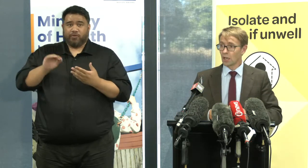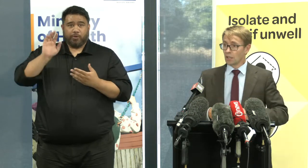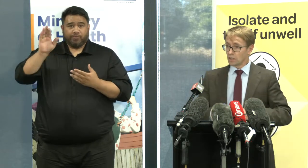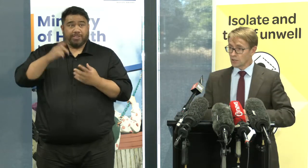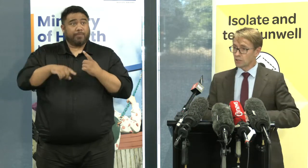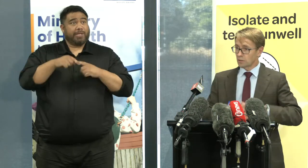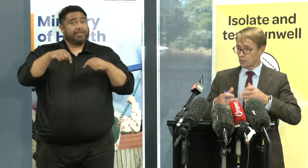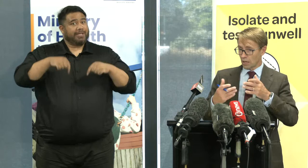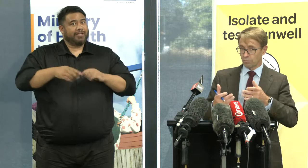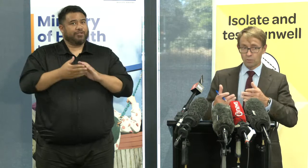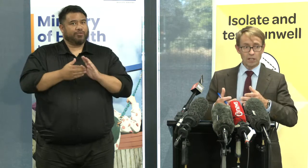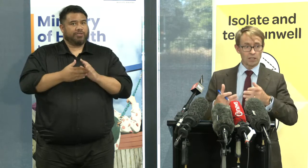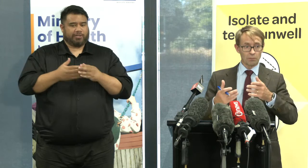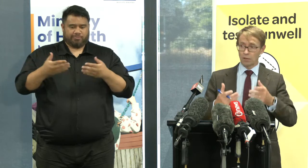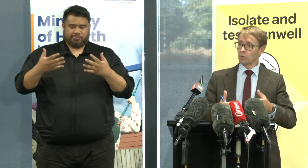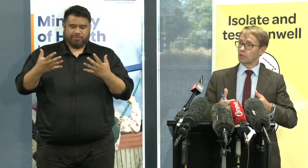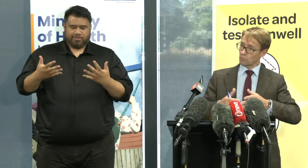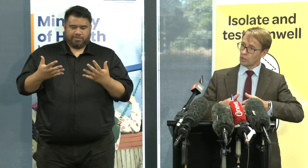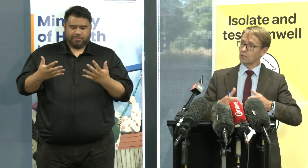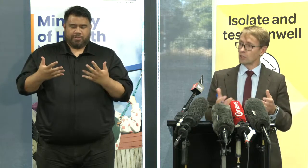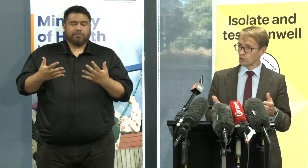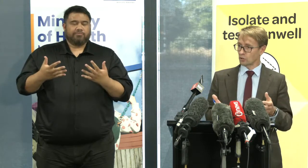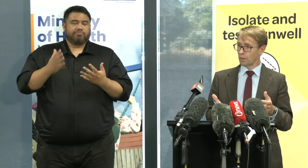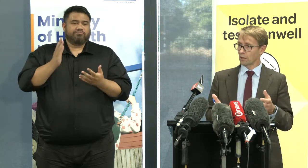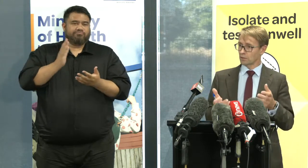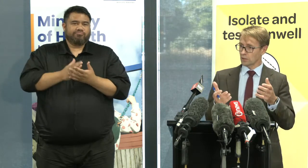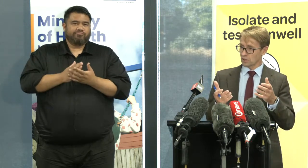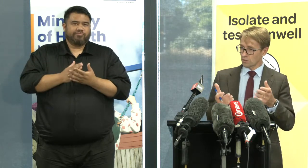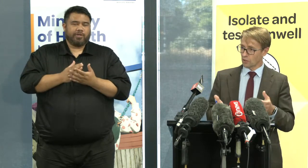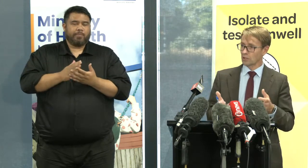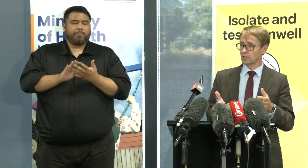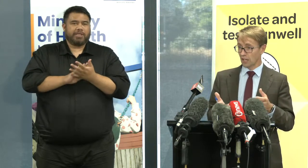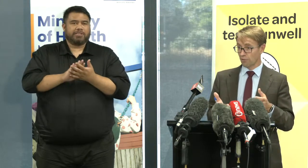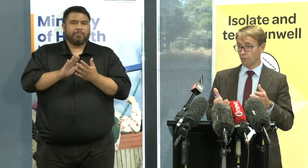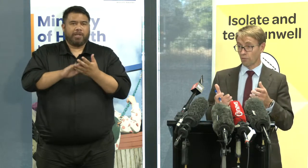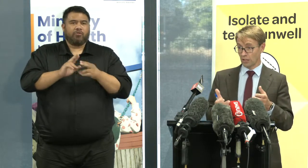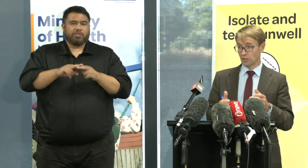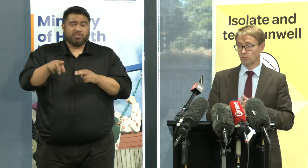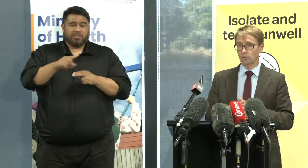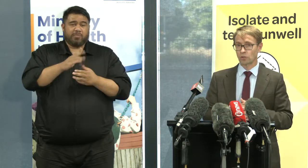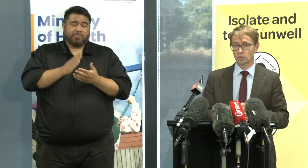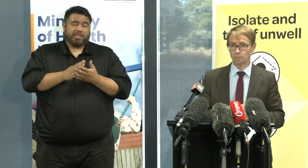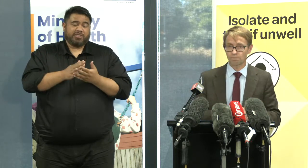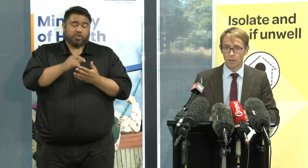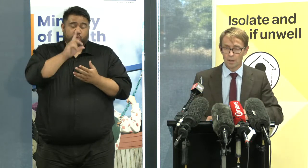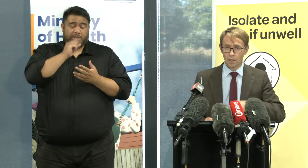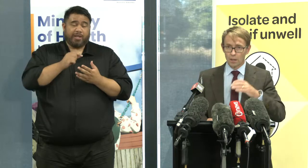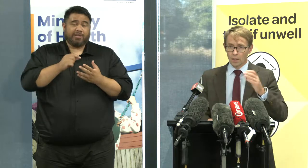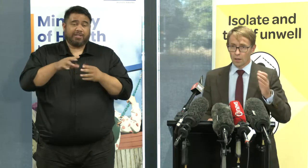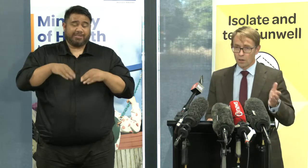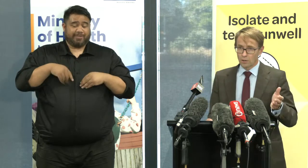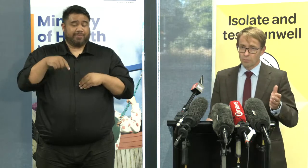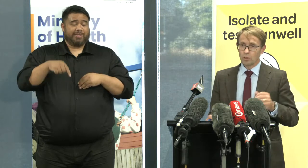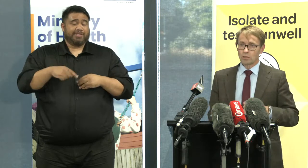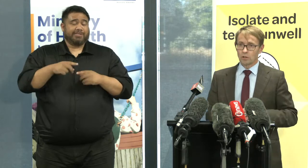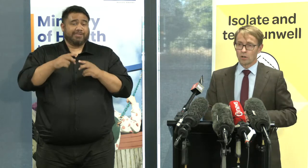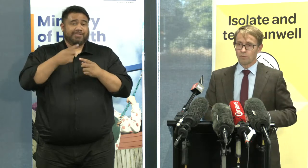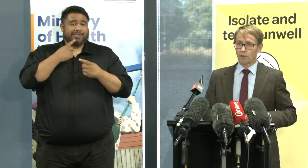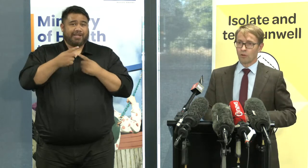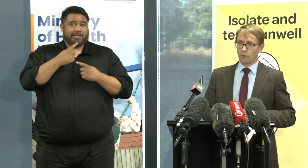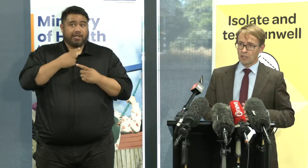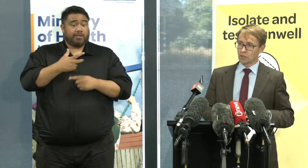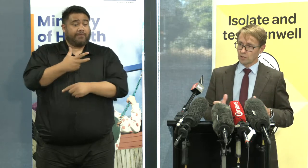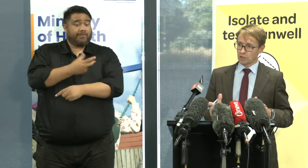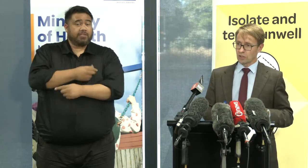shows, yes, you may have been waiting, but we can really reassure parents this is a very safe vaccine for children. On the point